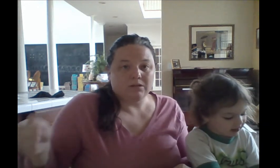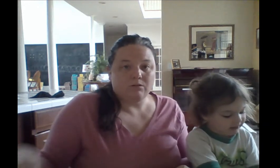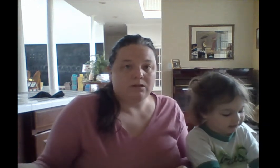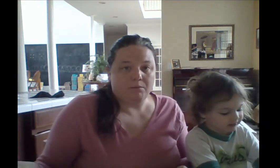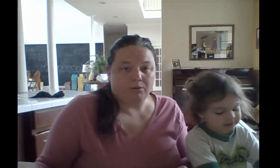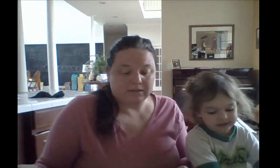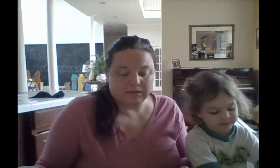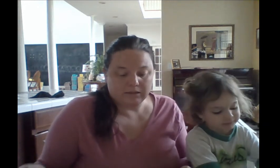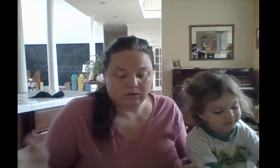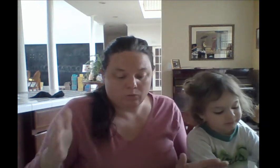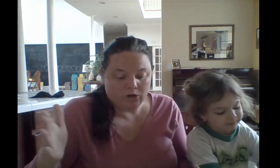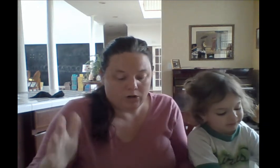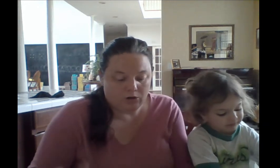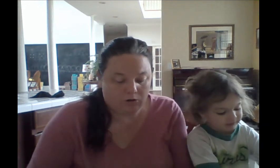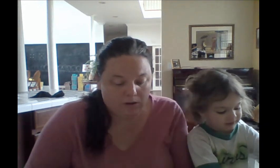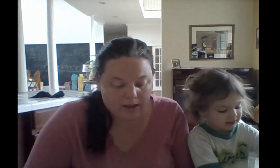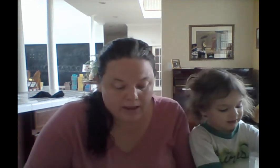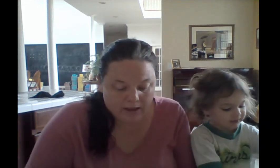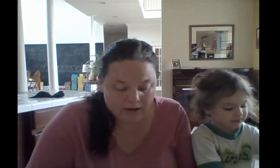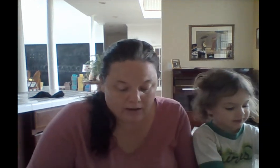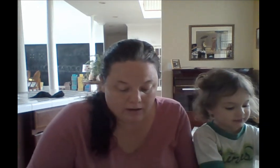who's not present, what do you do? And,